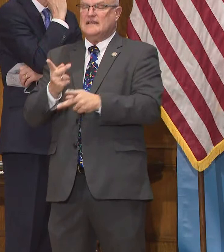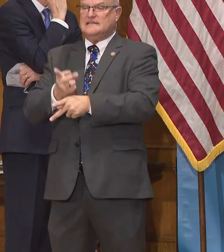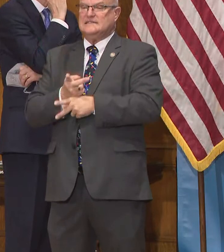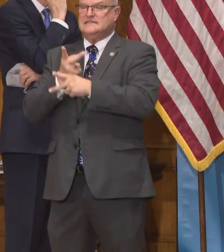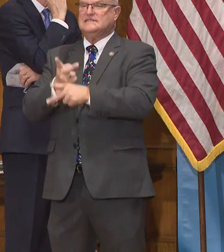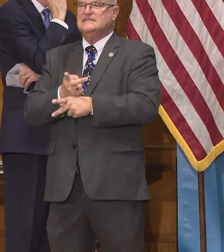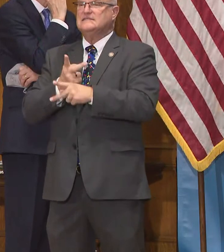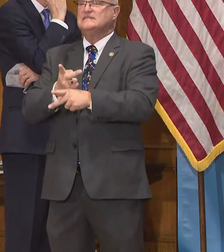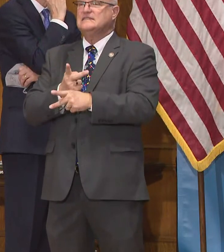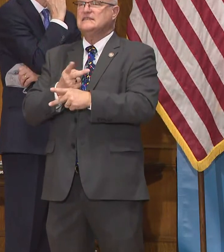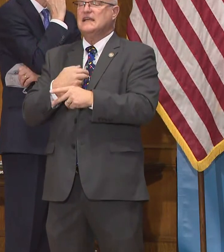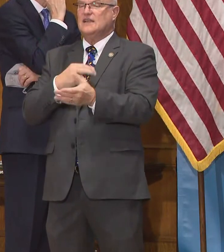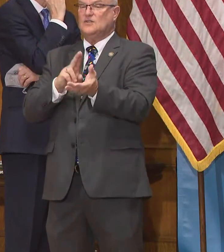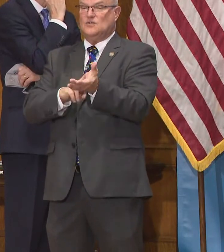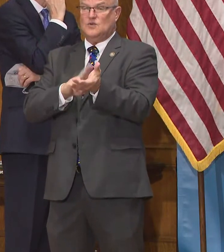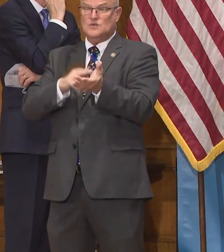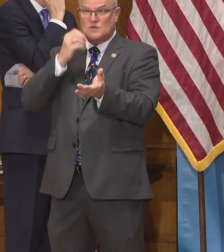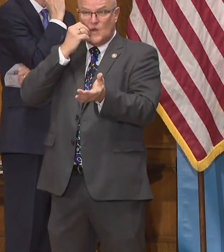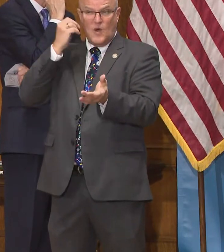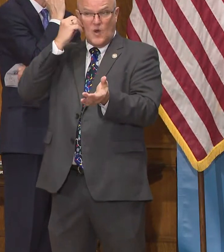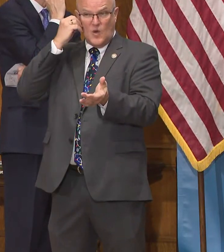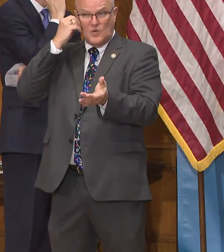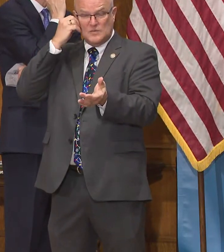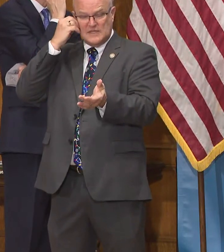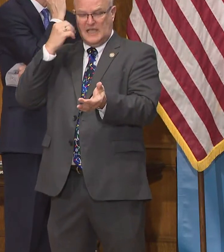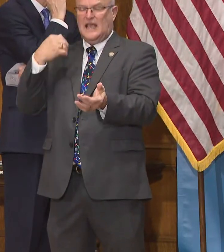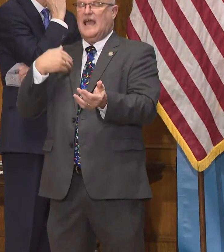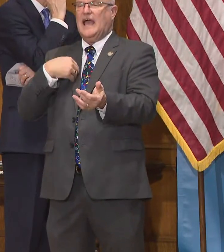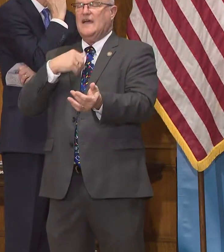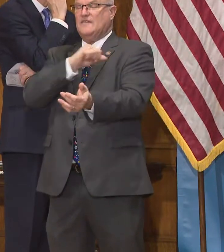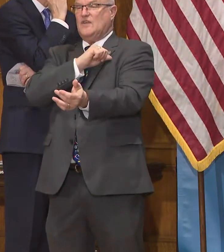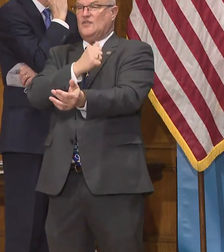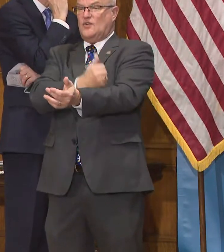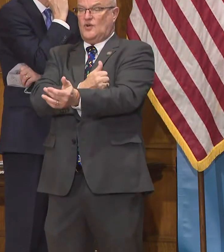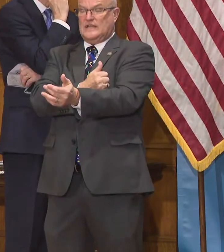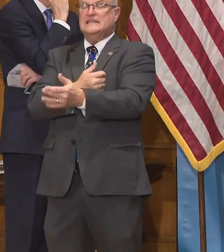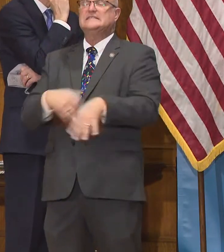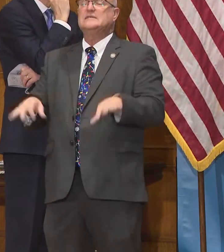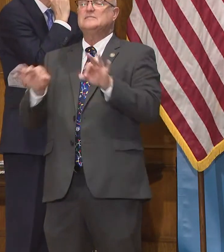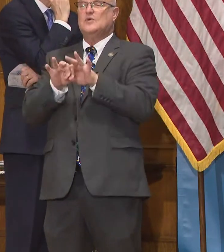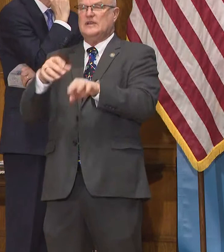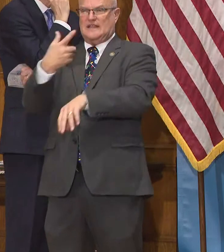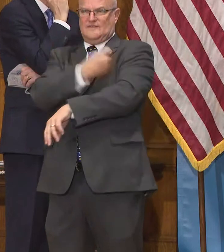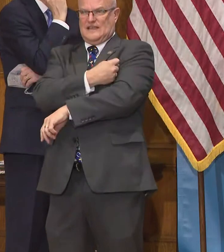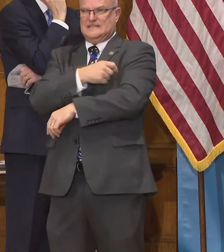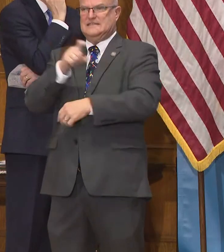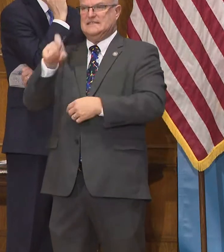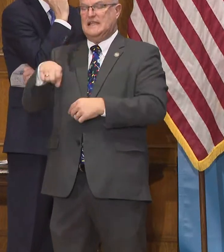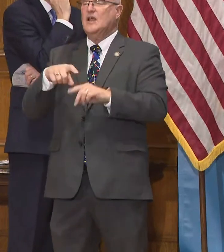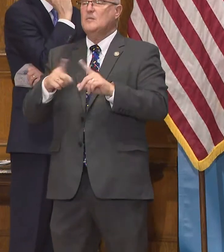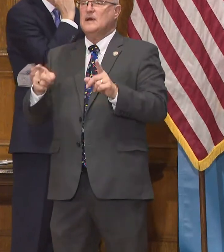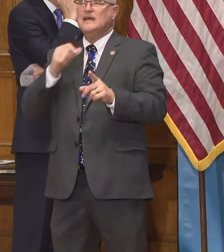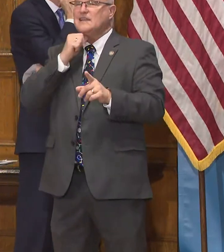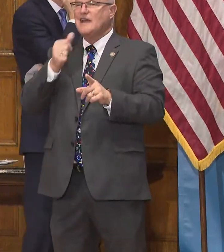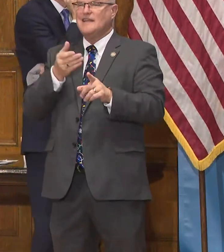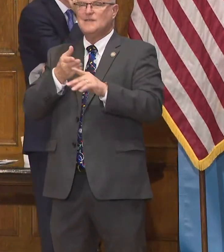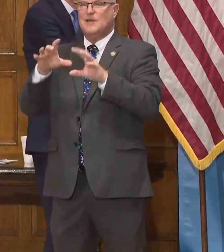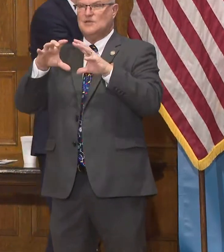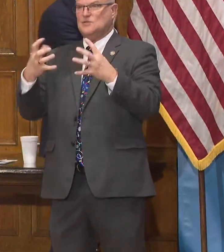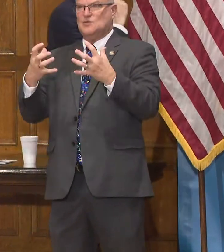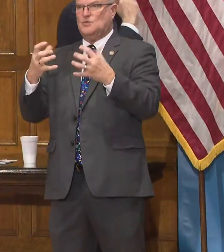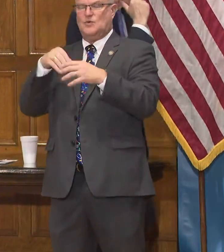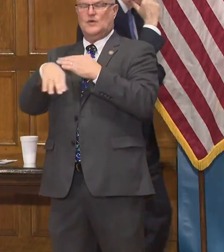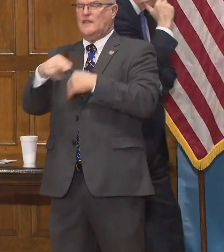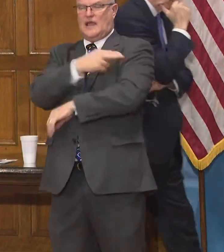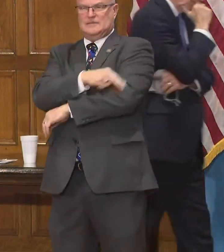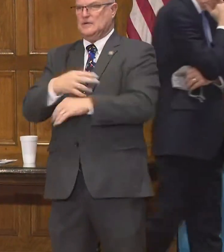the legal authority to authorize those vaccines with other persons, to understand that it's important to get that vaccine. But they are not the major group going